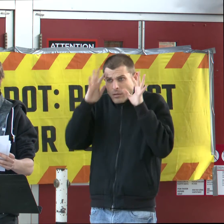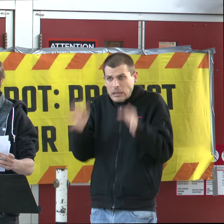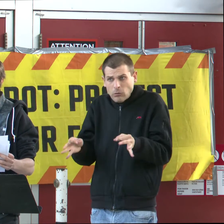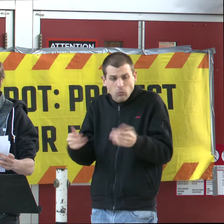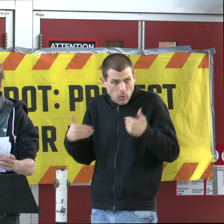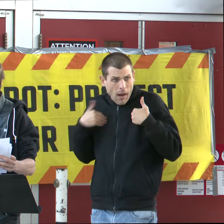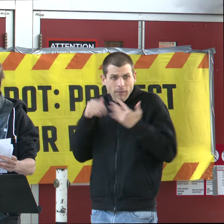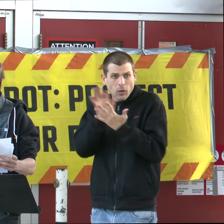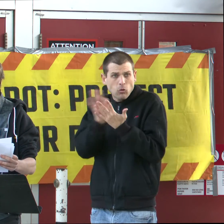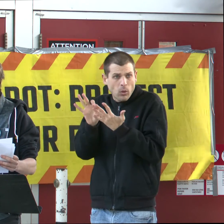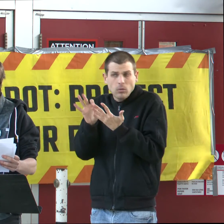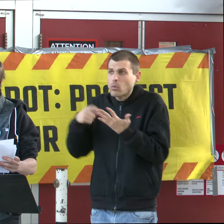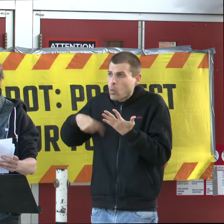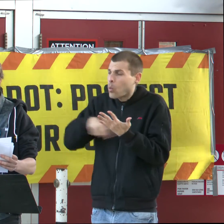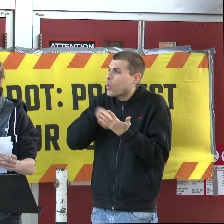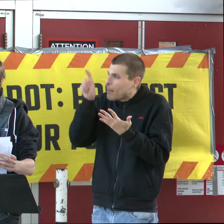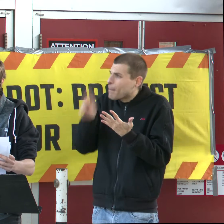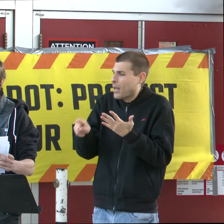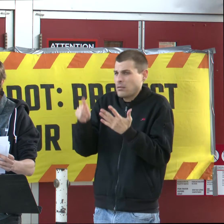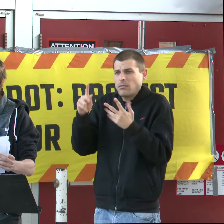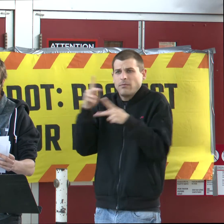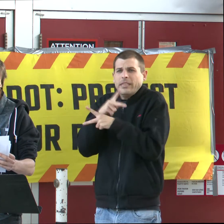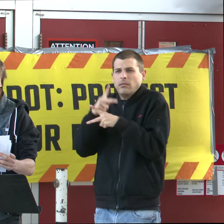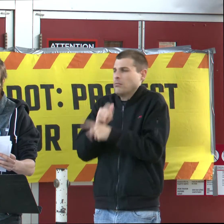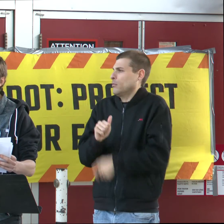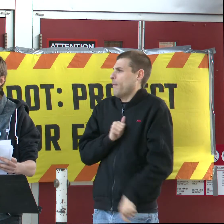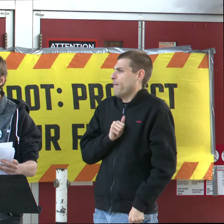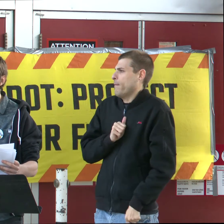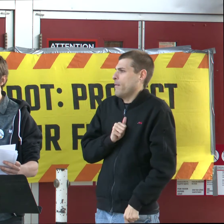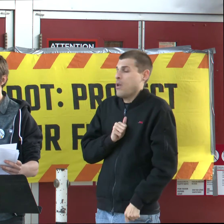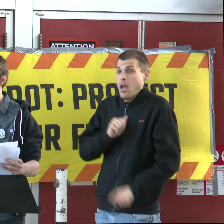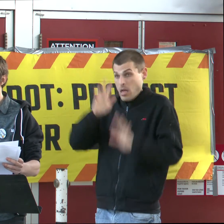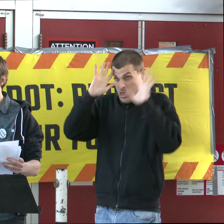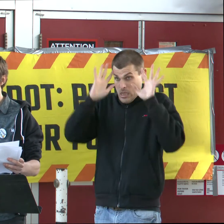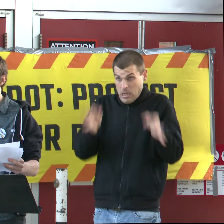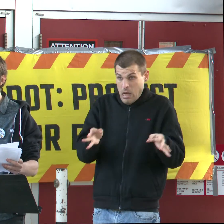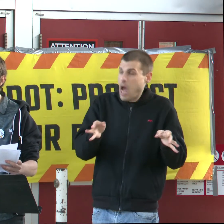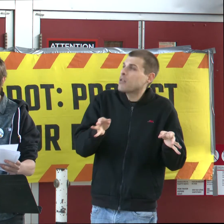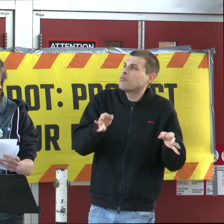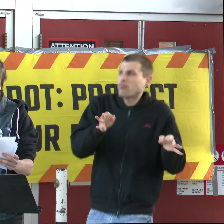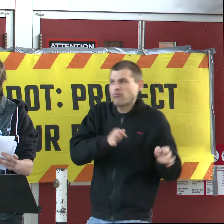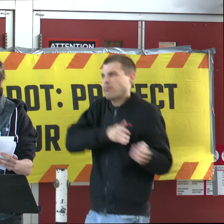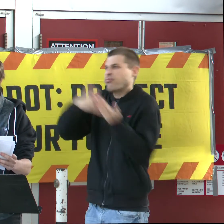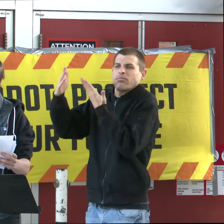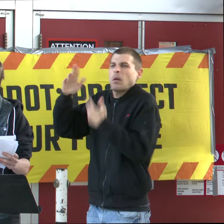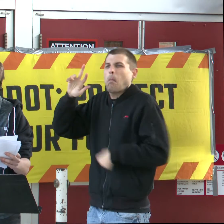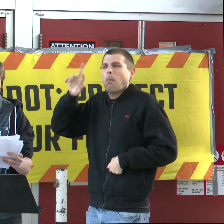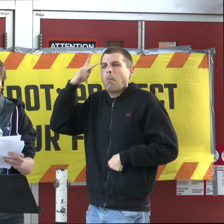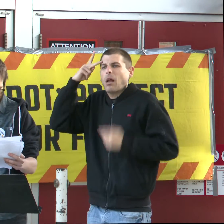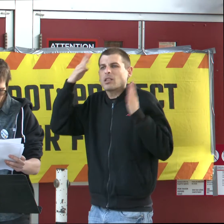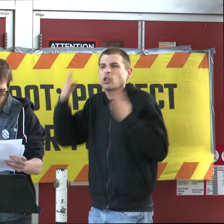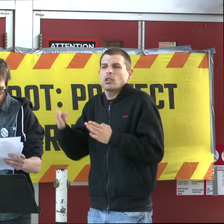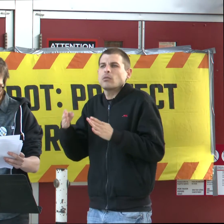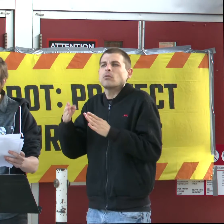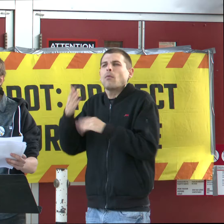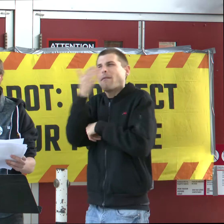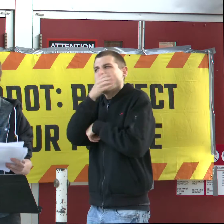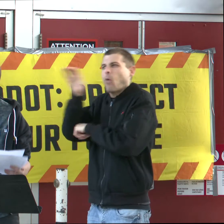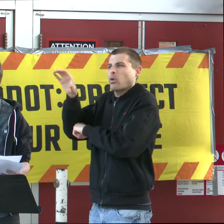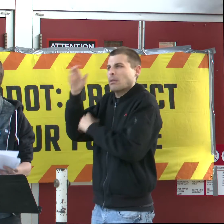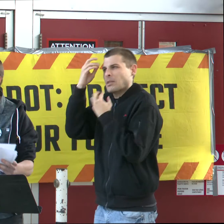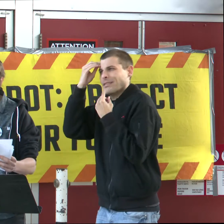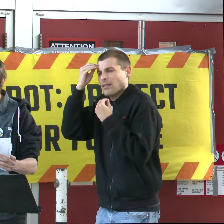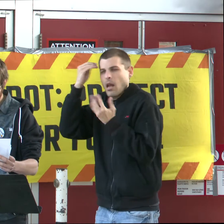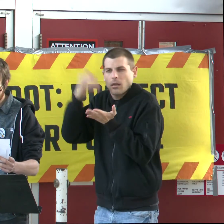make. And we'll have to build power so politicians are forced to grapple with the consequences of this decision time and time again. And